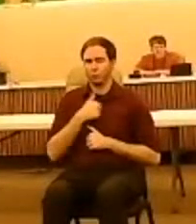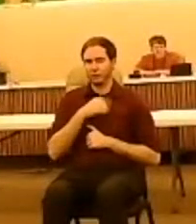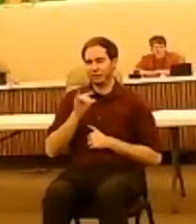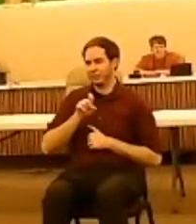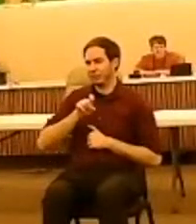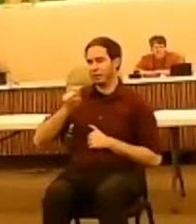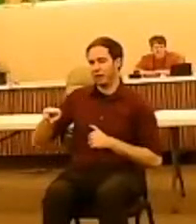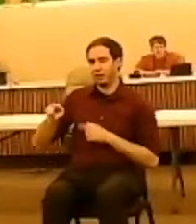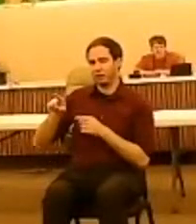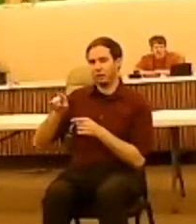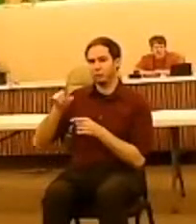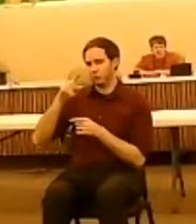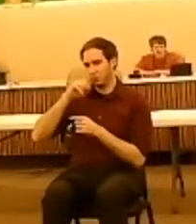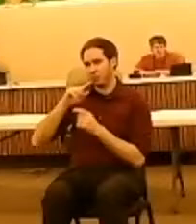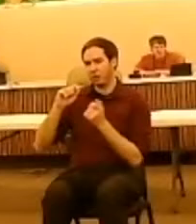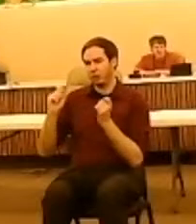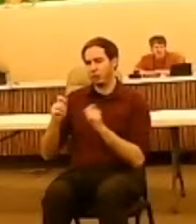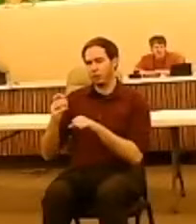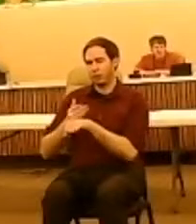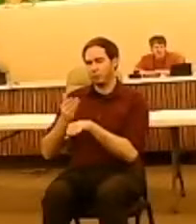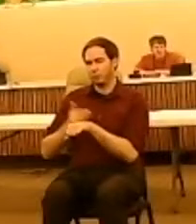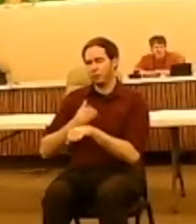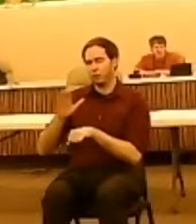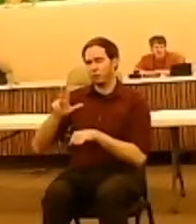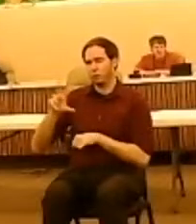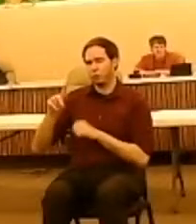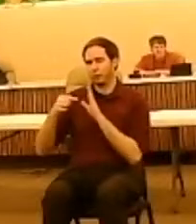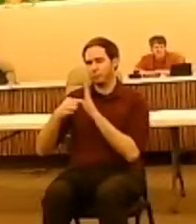to update when the they 3D model and to come